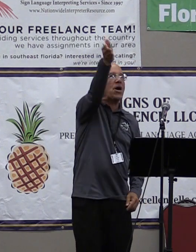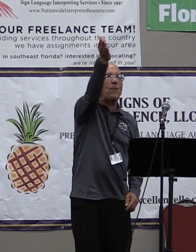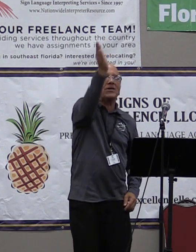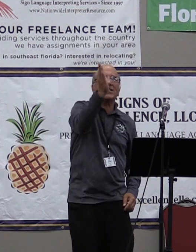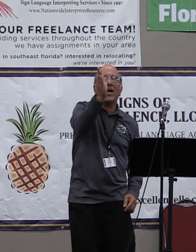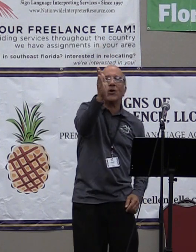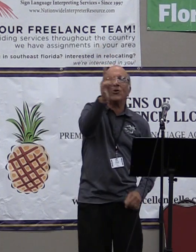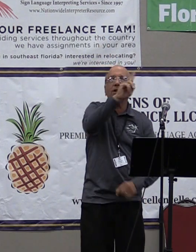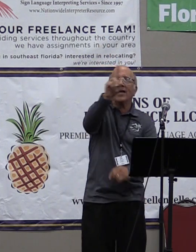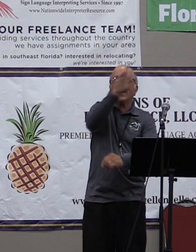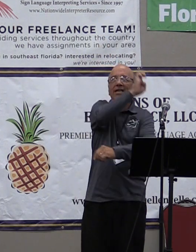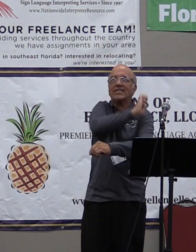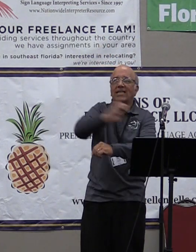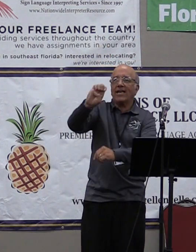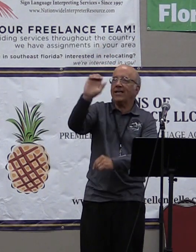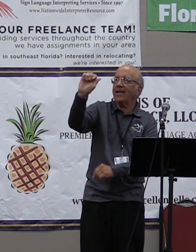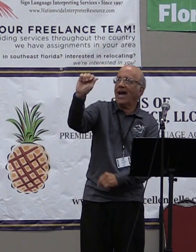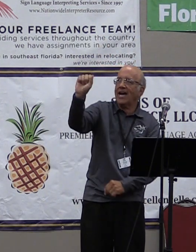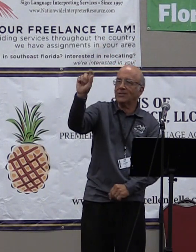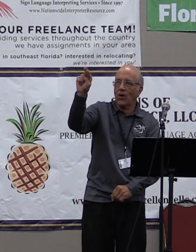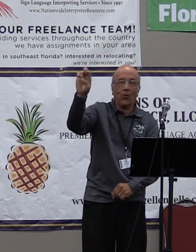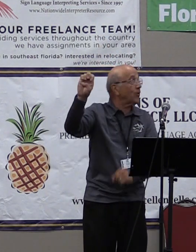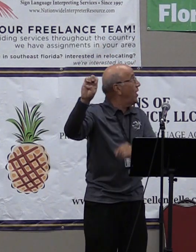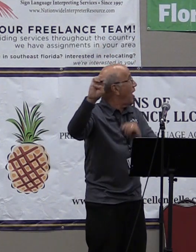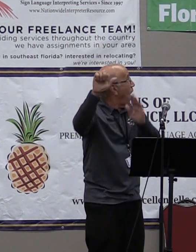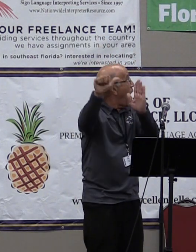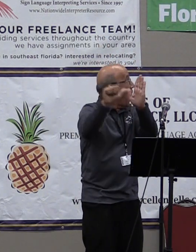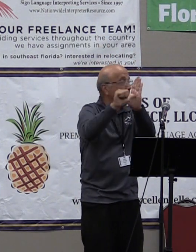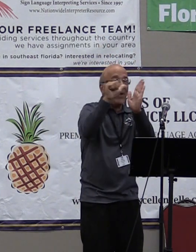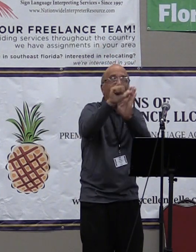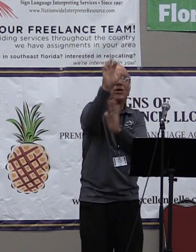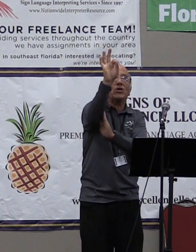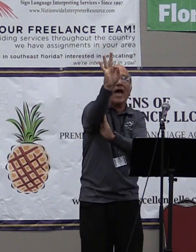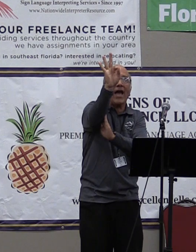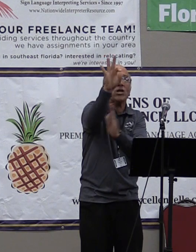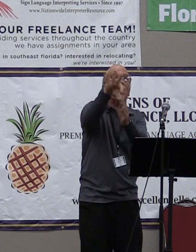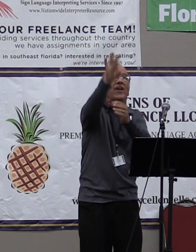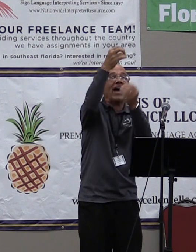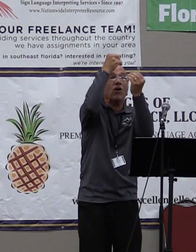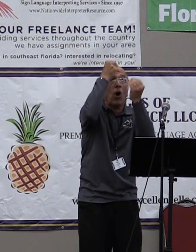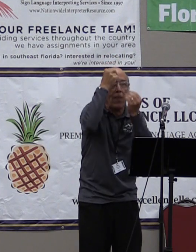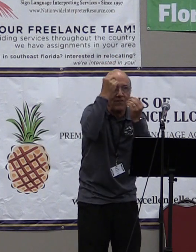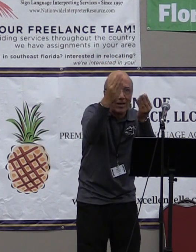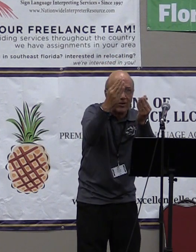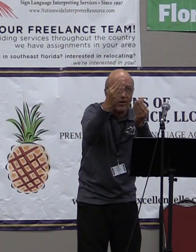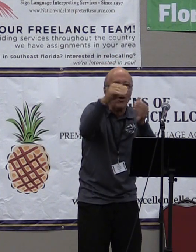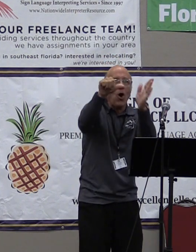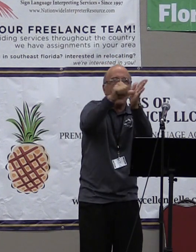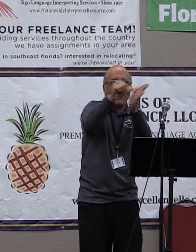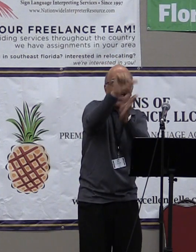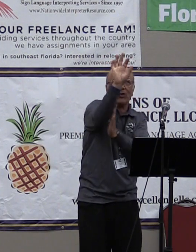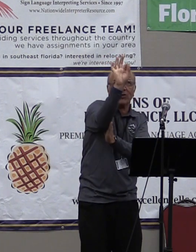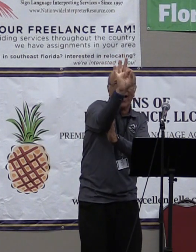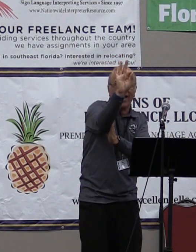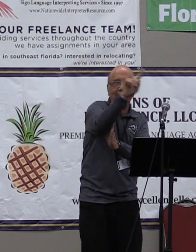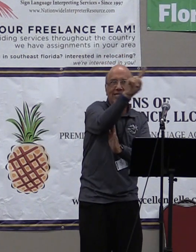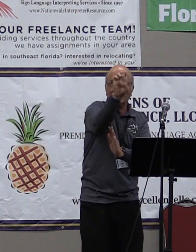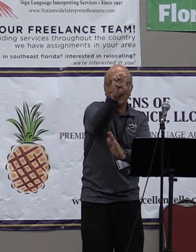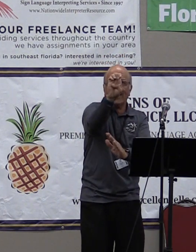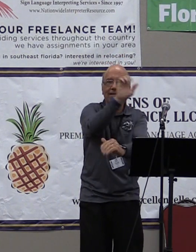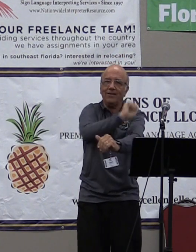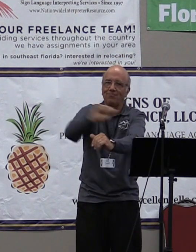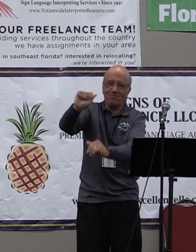The second presenter is Dee Ashton on page 9. You go down off the list on page